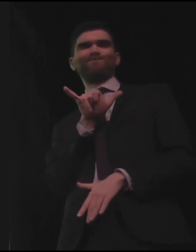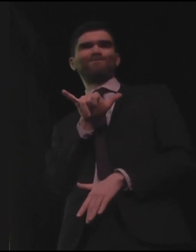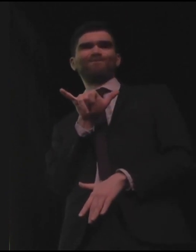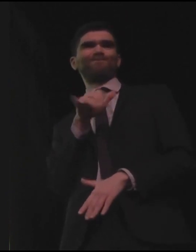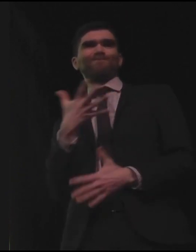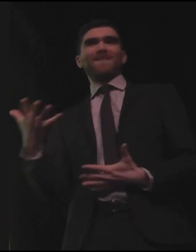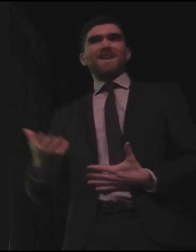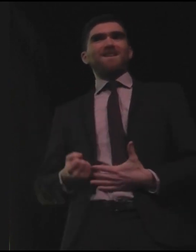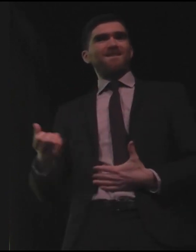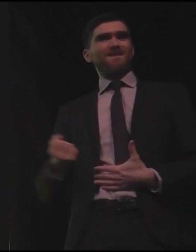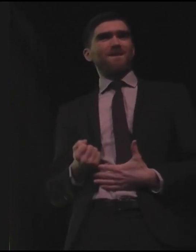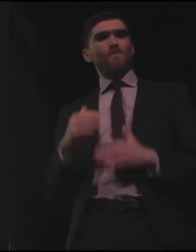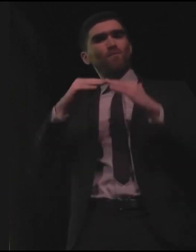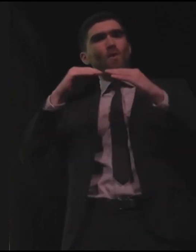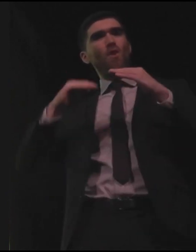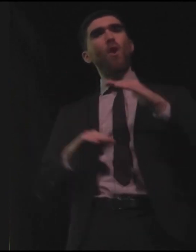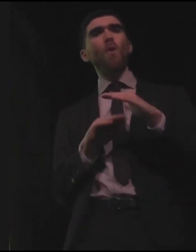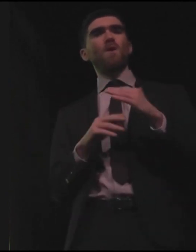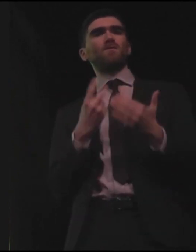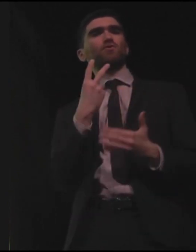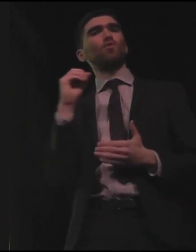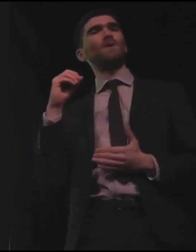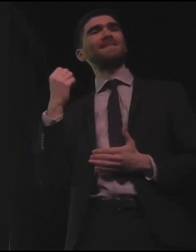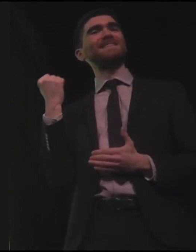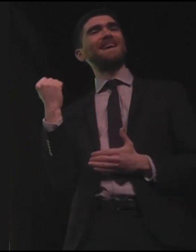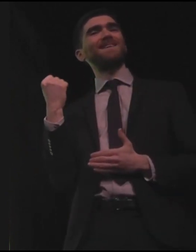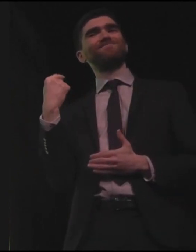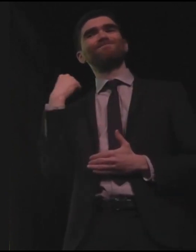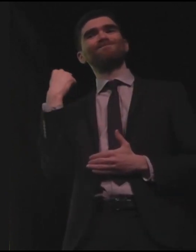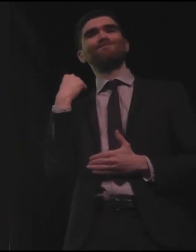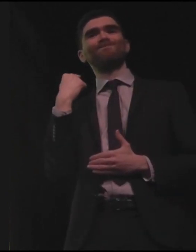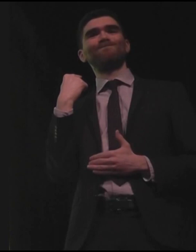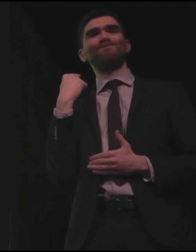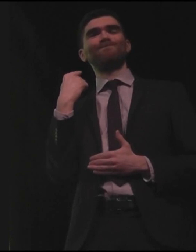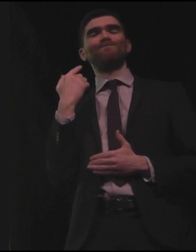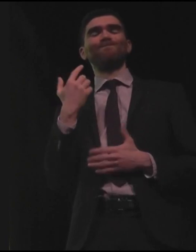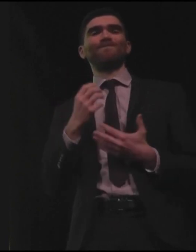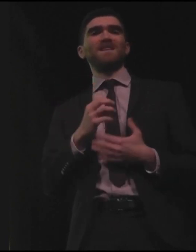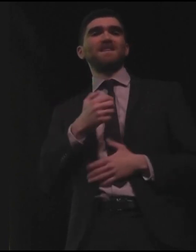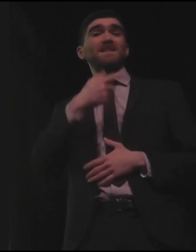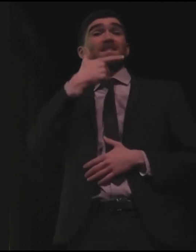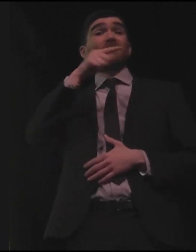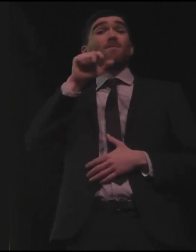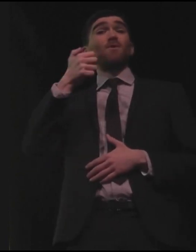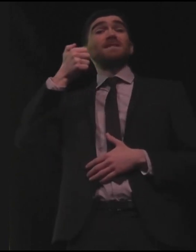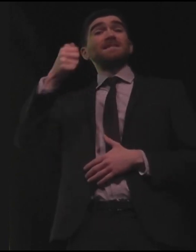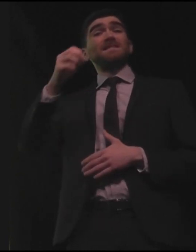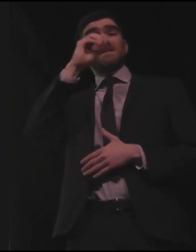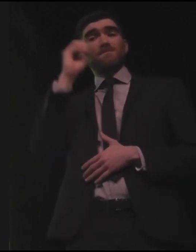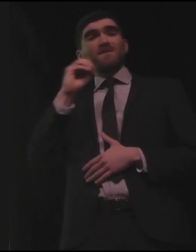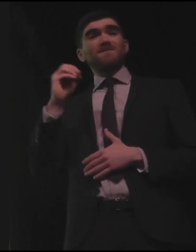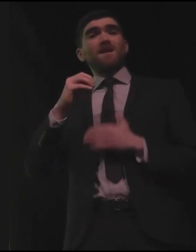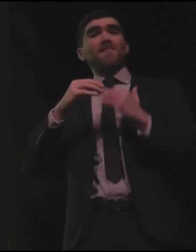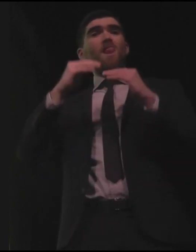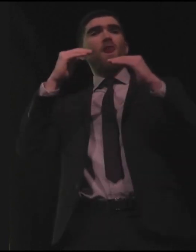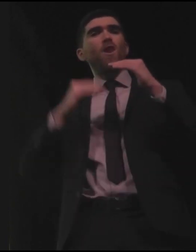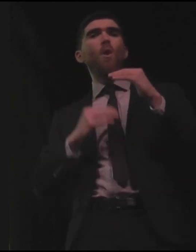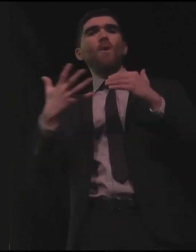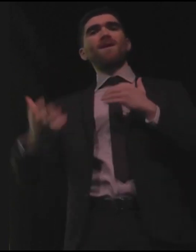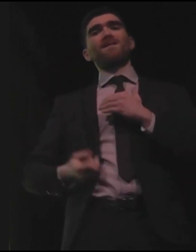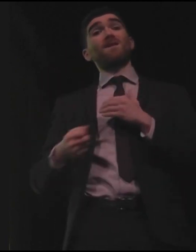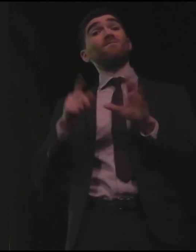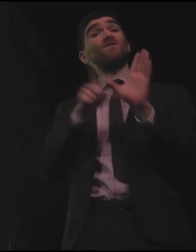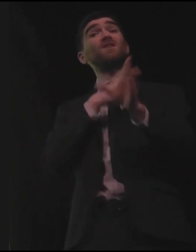down 7.6% since 2007. That isn't a recovery, that is a resounding